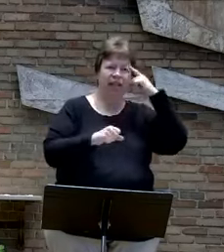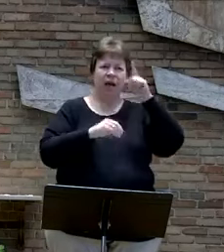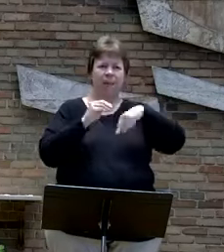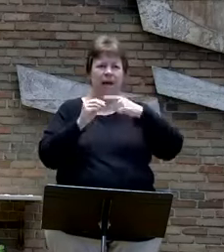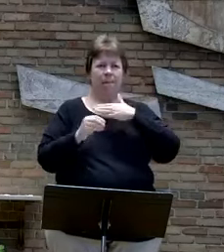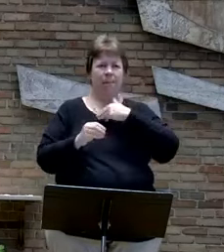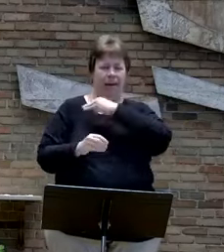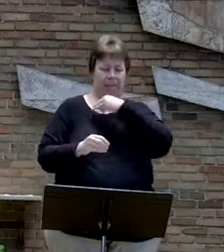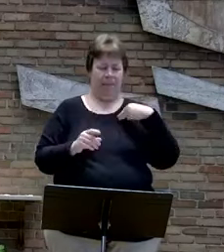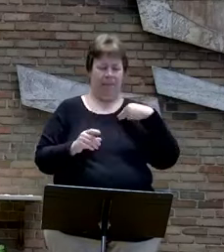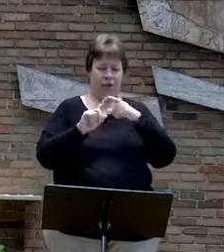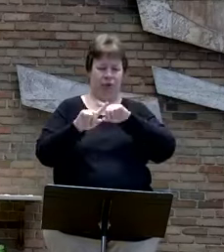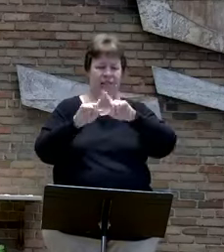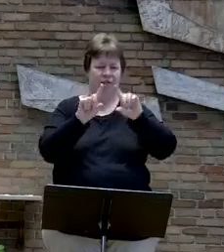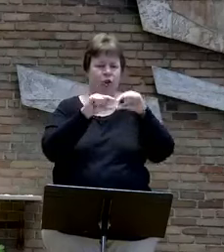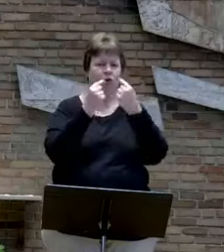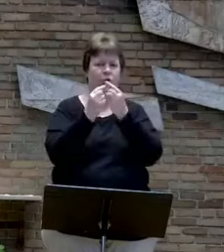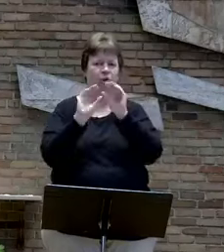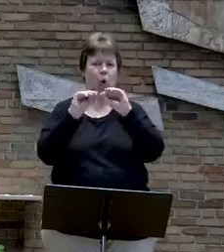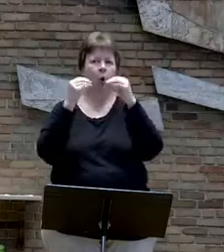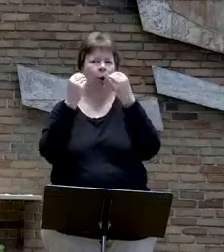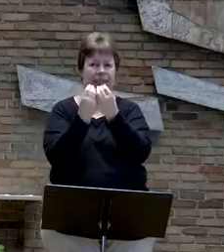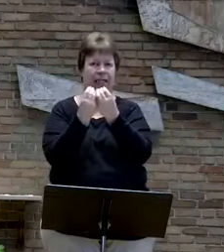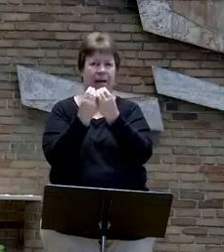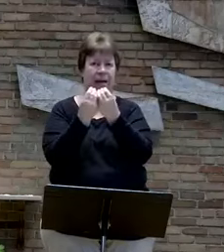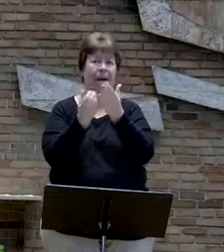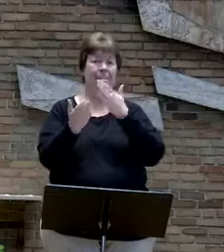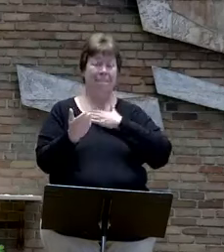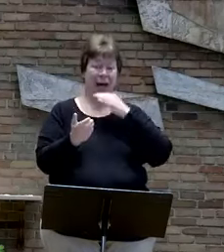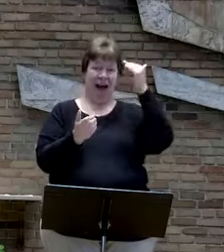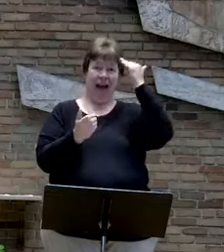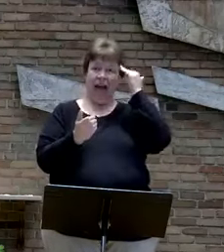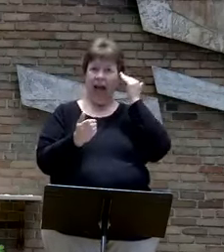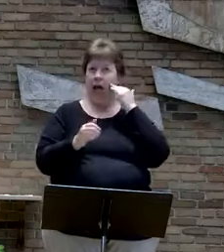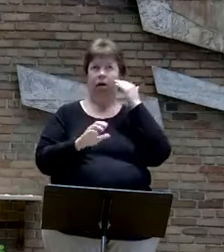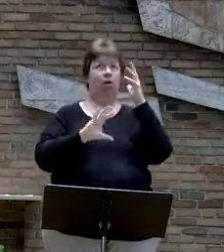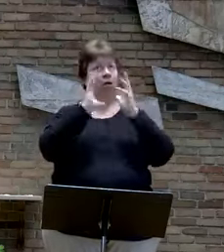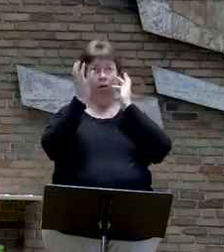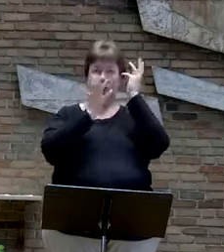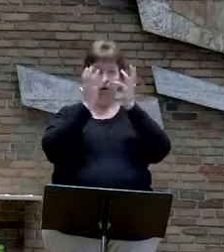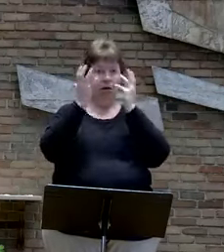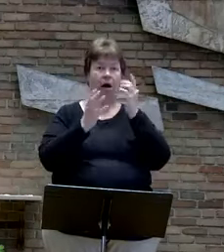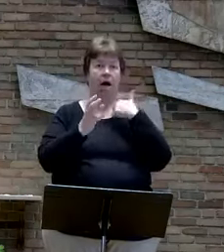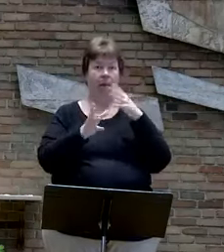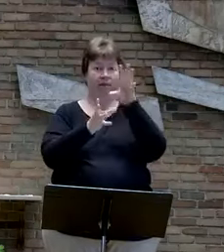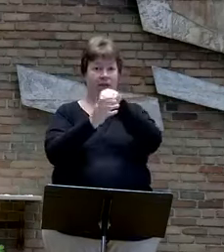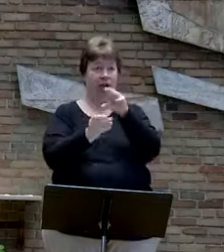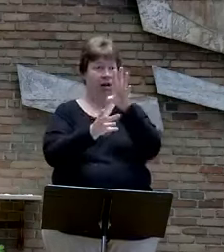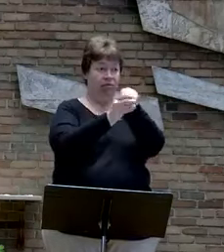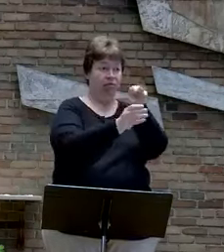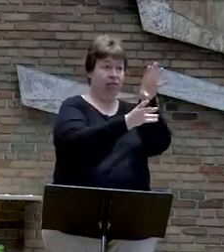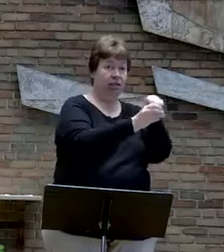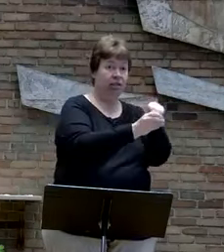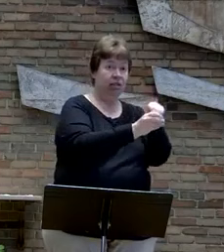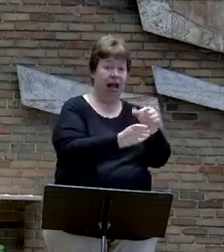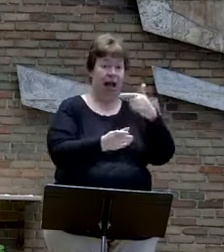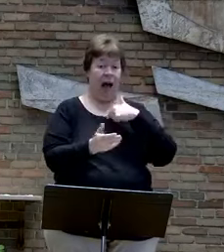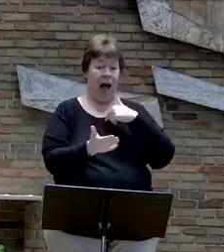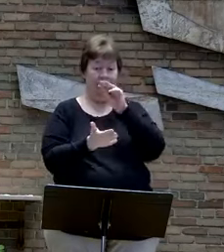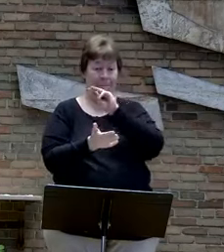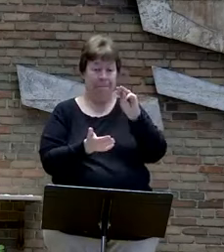groups and organizations, I admit that my head starts to spin. I'm an American. I'm a